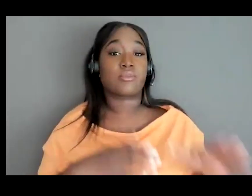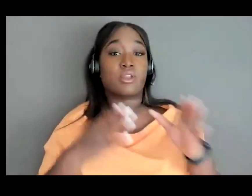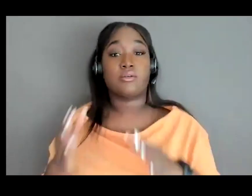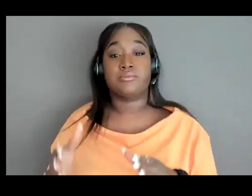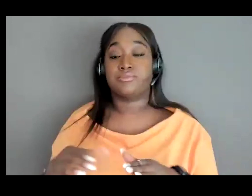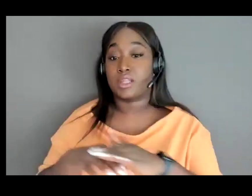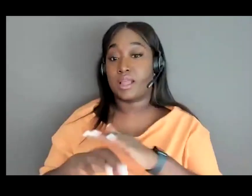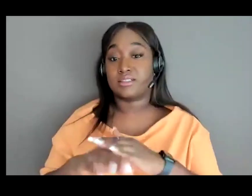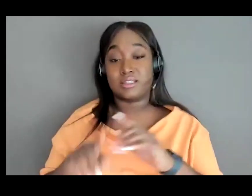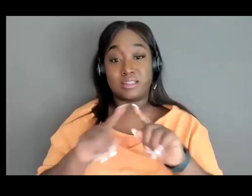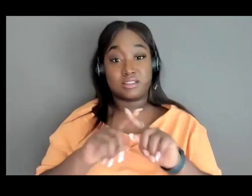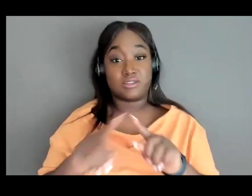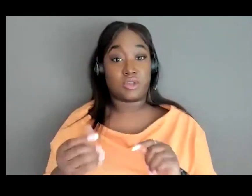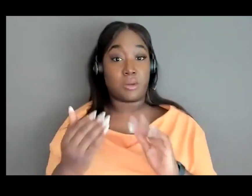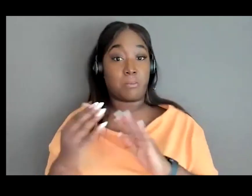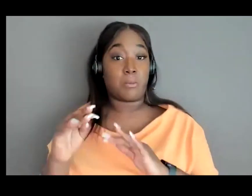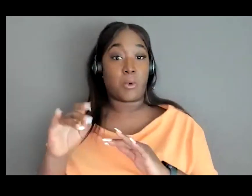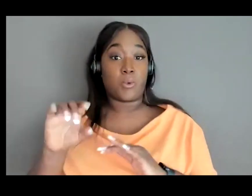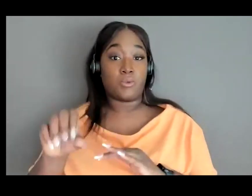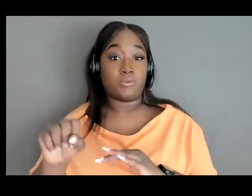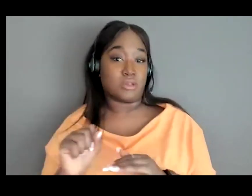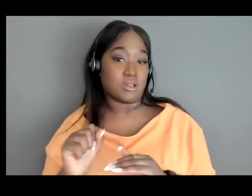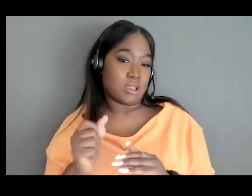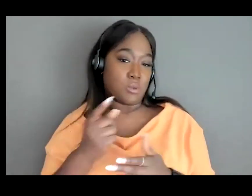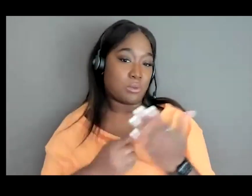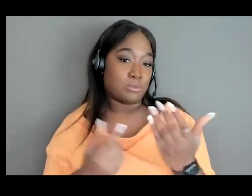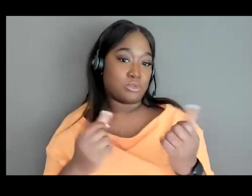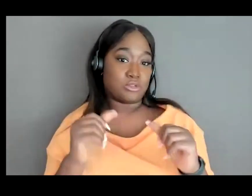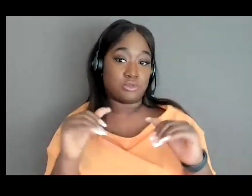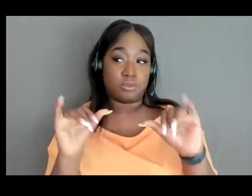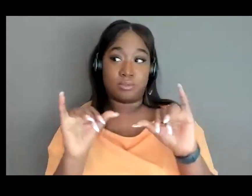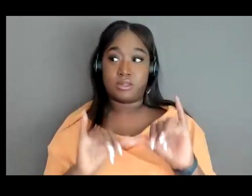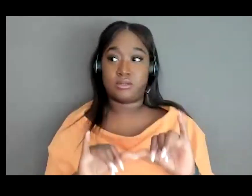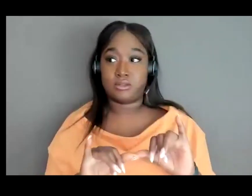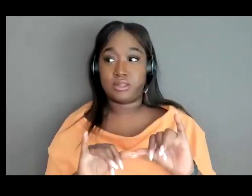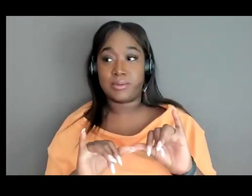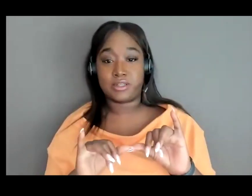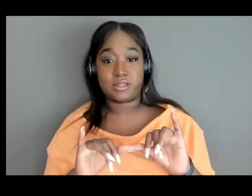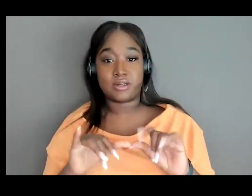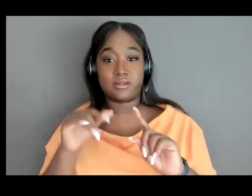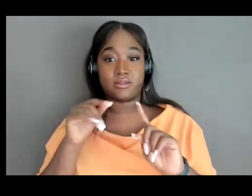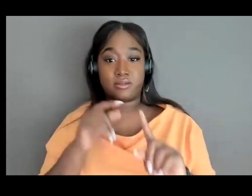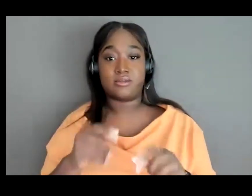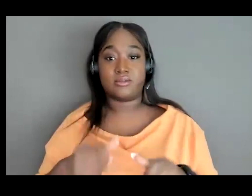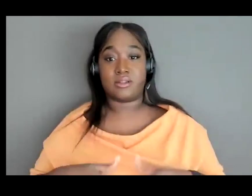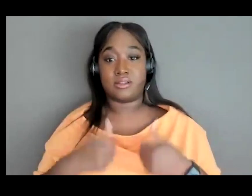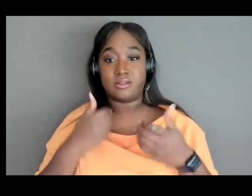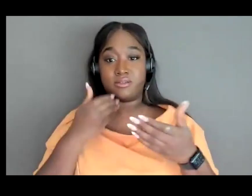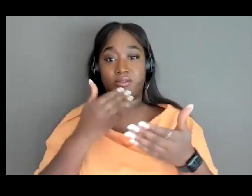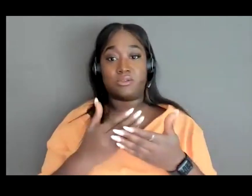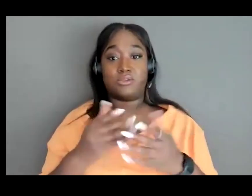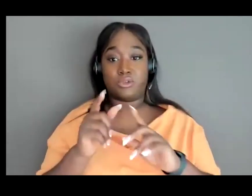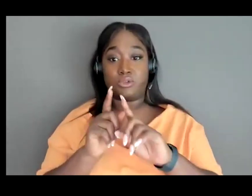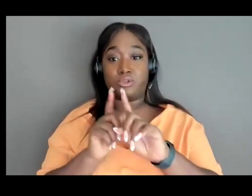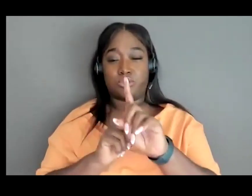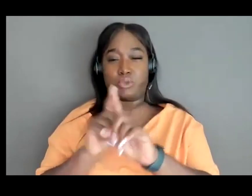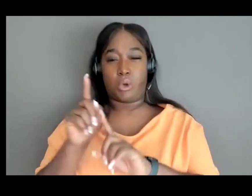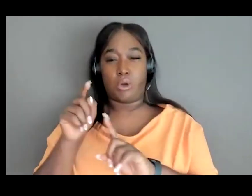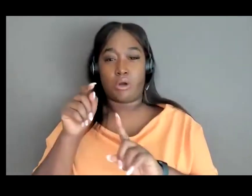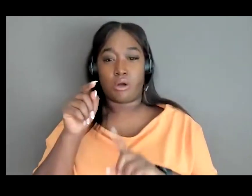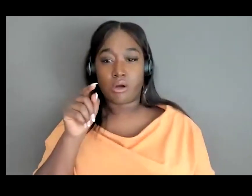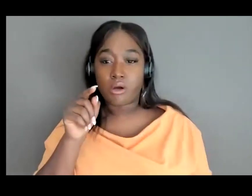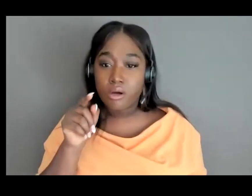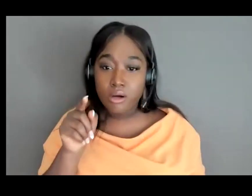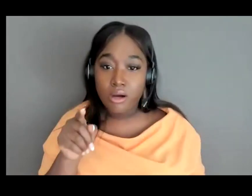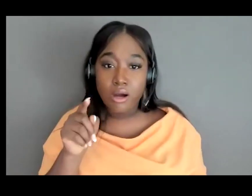talking about access by different modes and what it is that we are trying to measure here. So I live by the Star in the Linear Heights neighborhood of